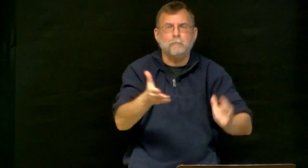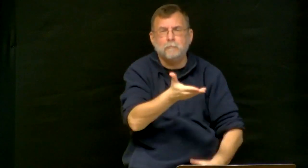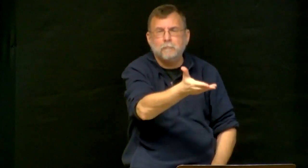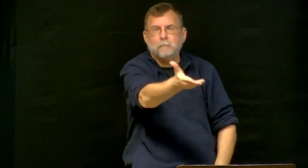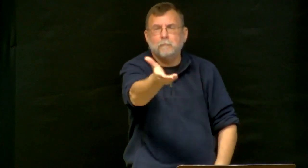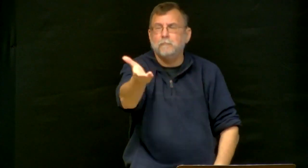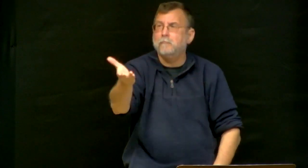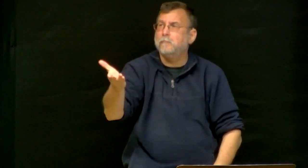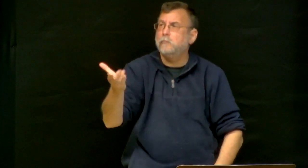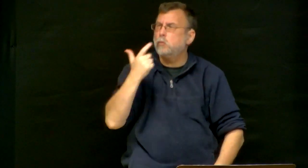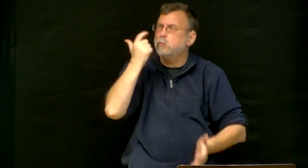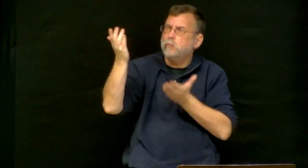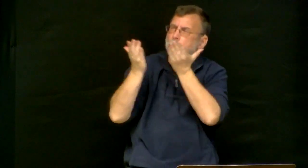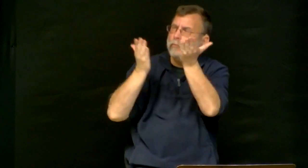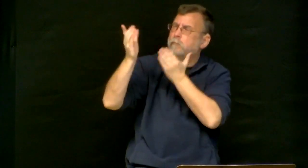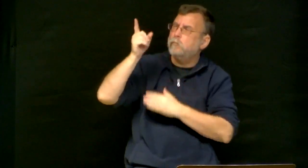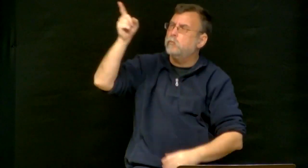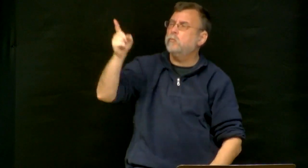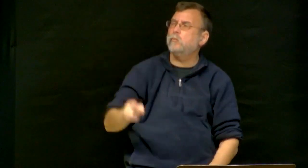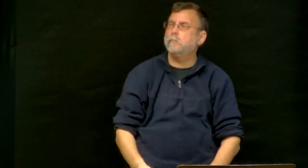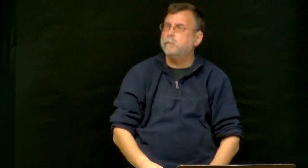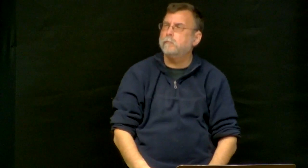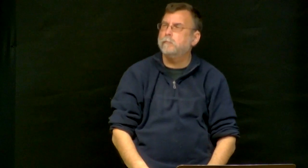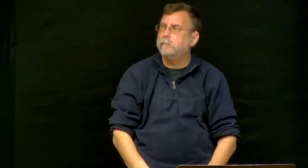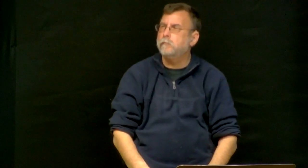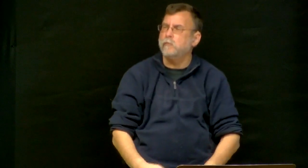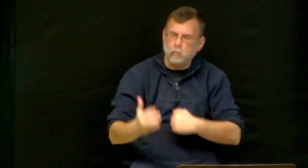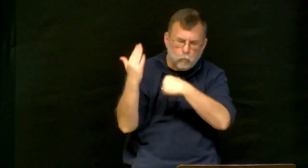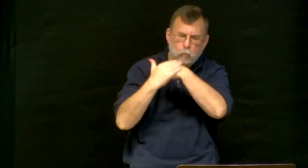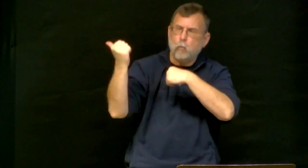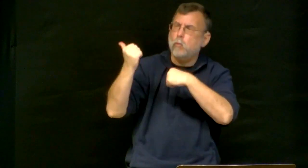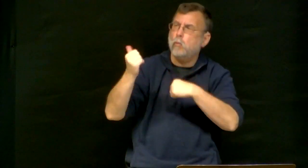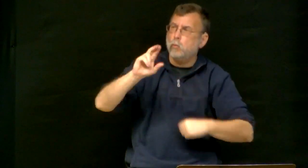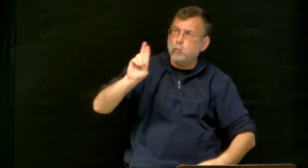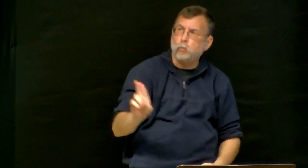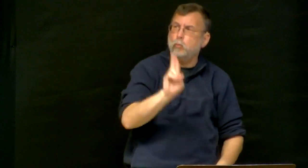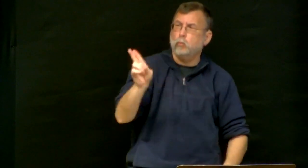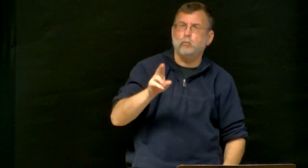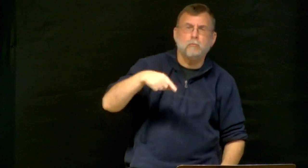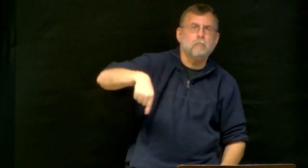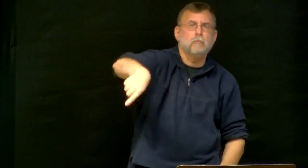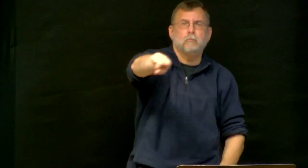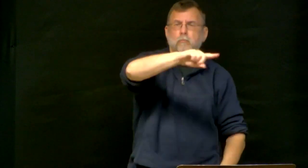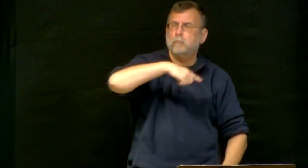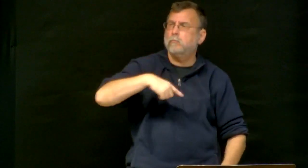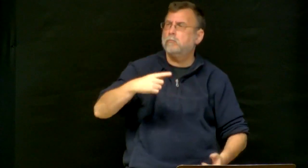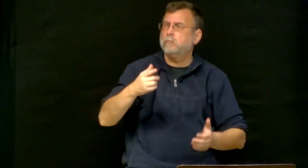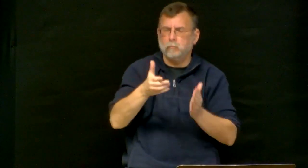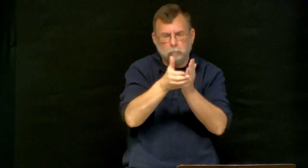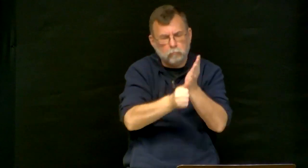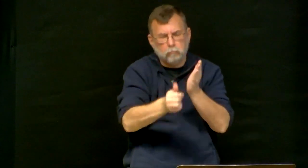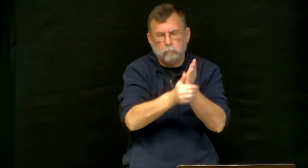We encourage everybody to we serve you. You have called us.